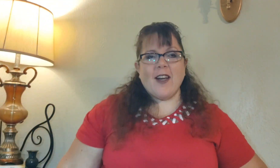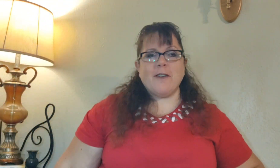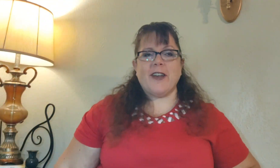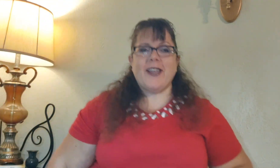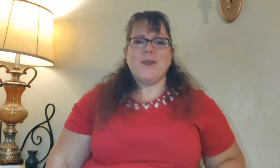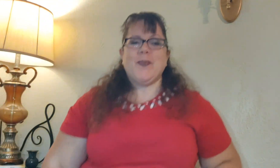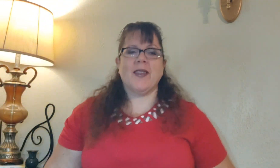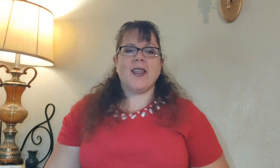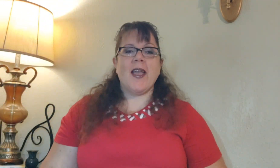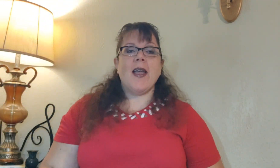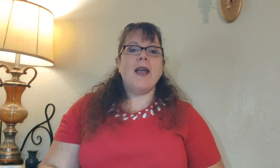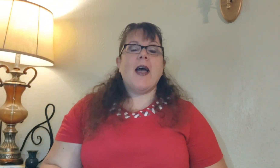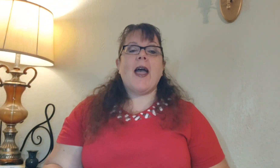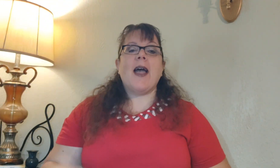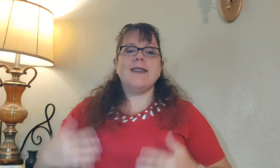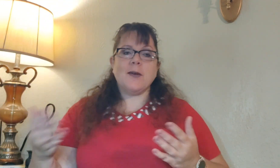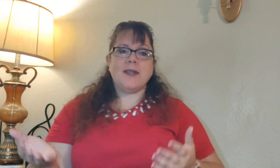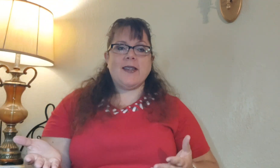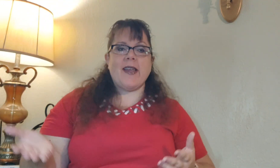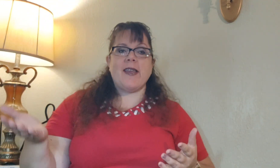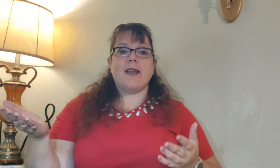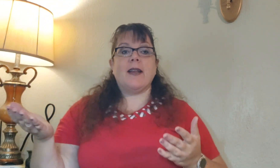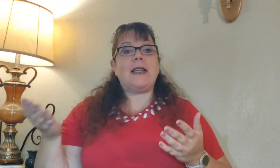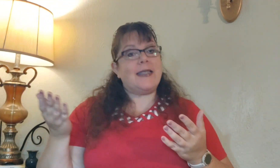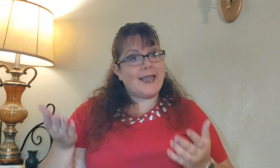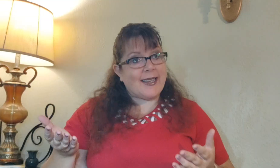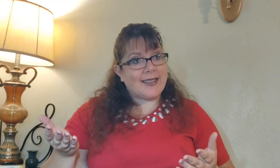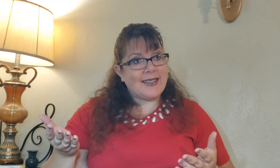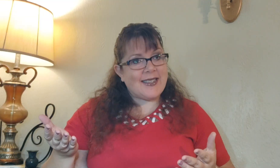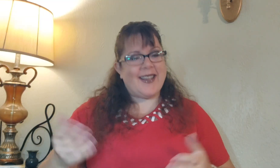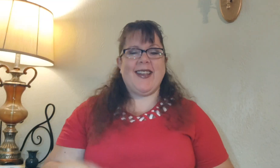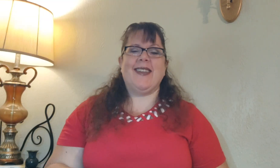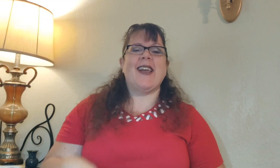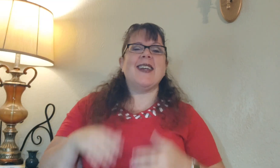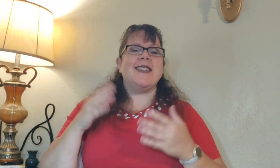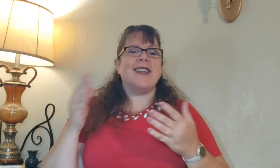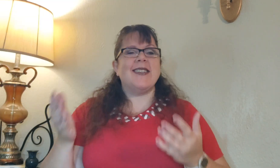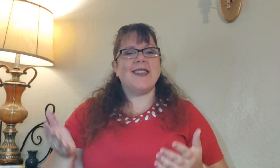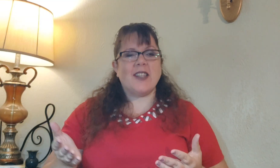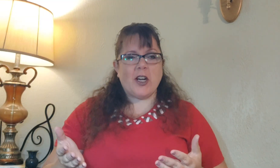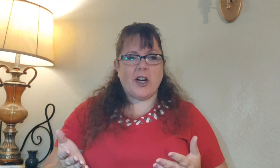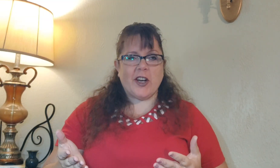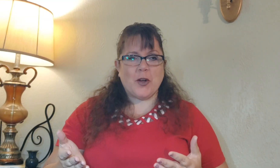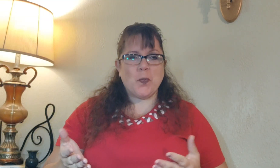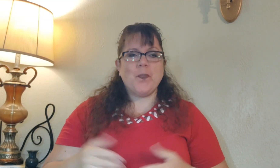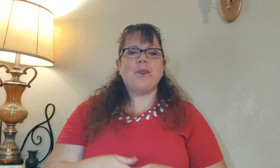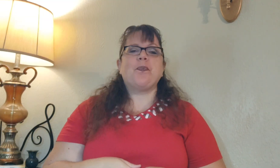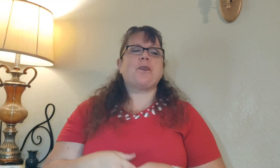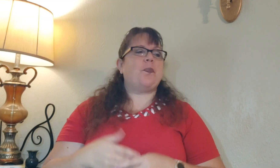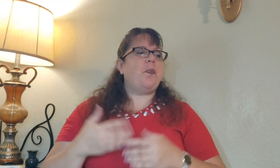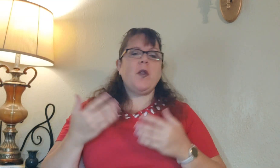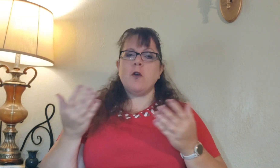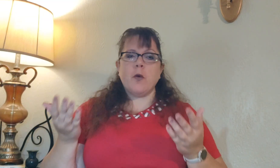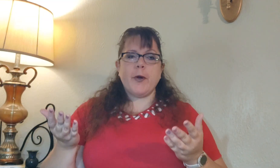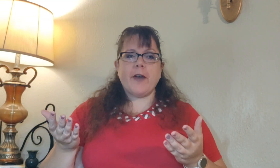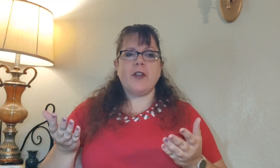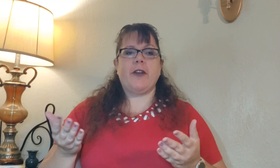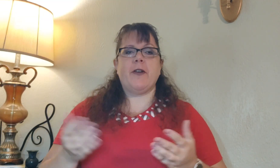All right. As I was saying, dent, like a dent in the car, or wherever there